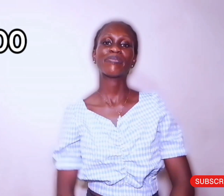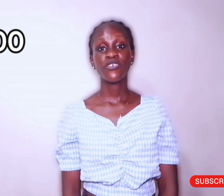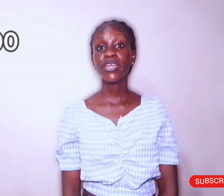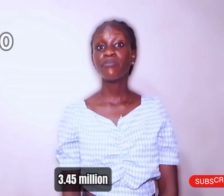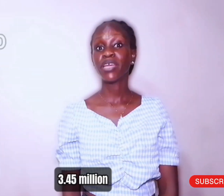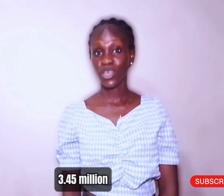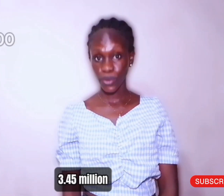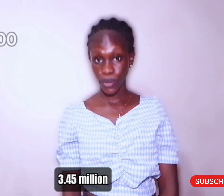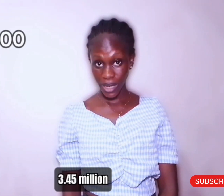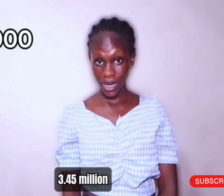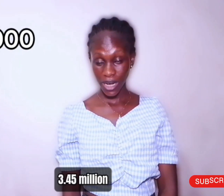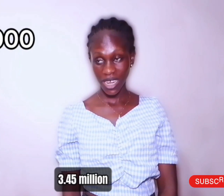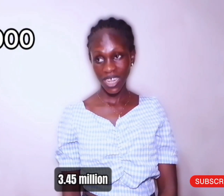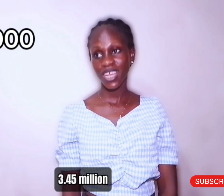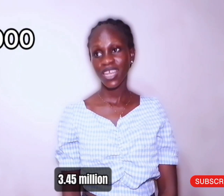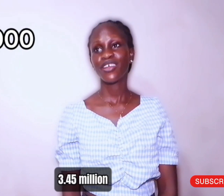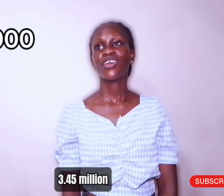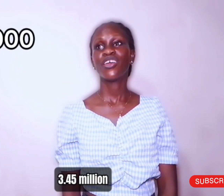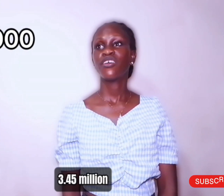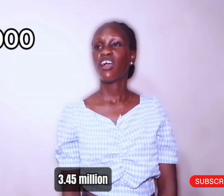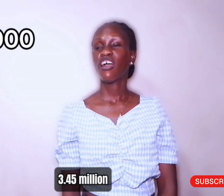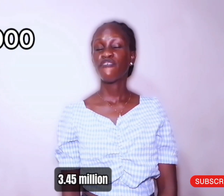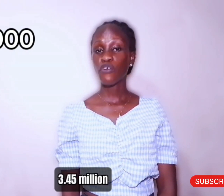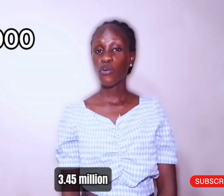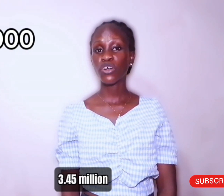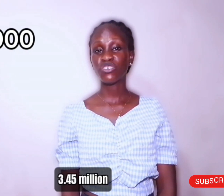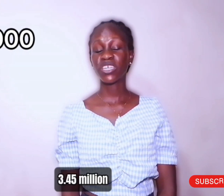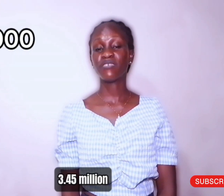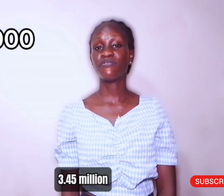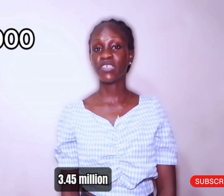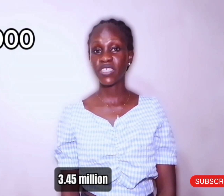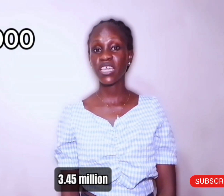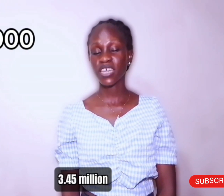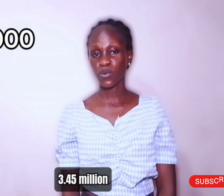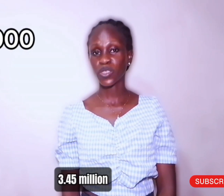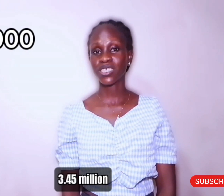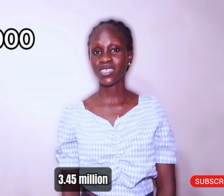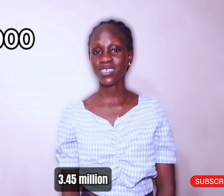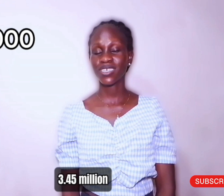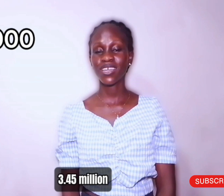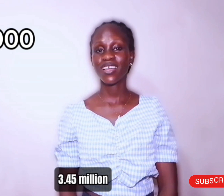3,450,000.